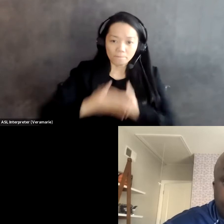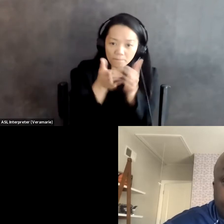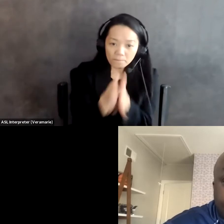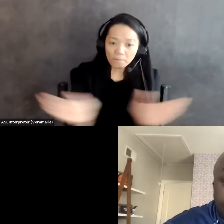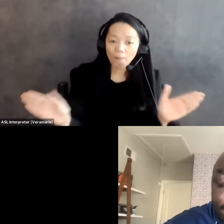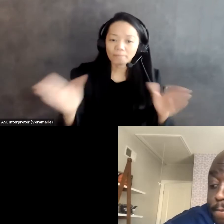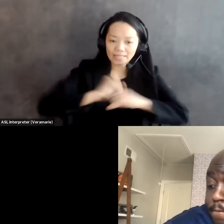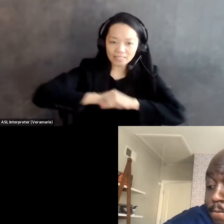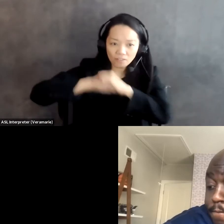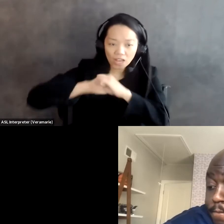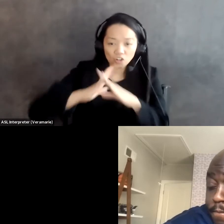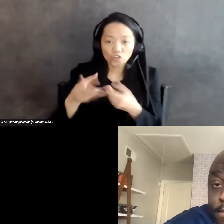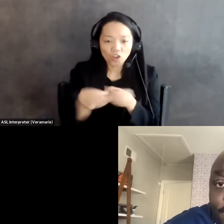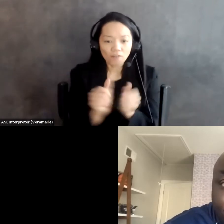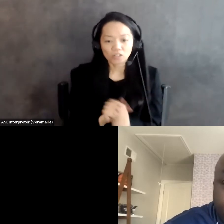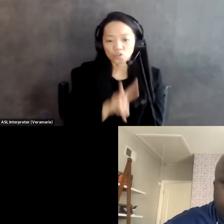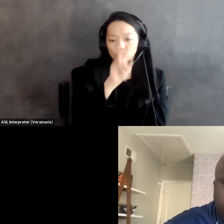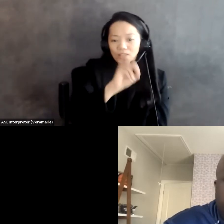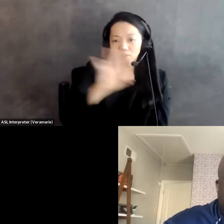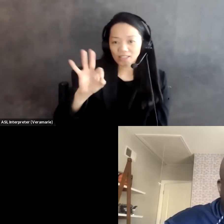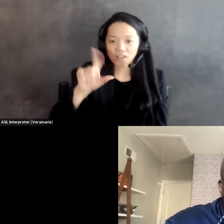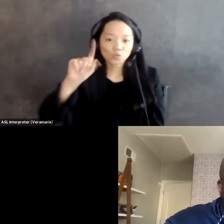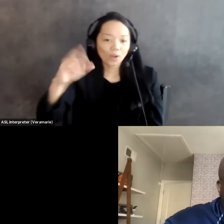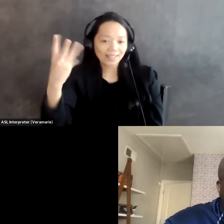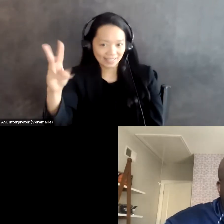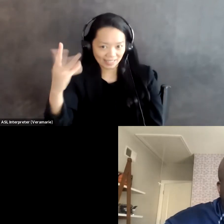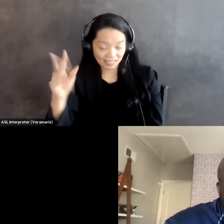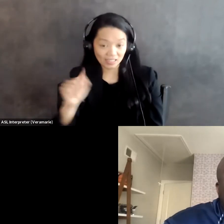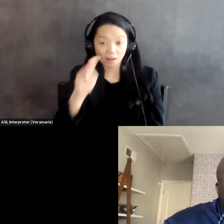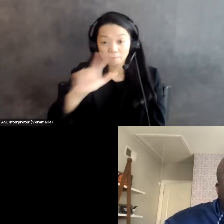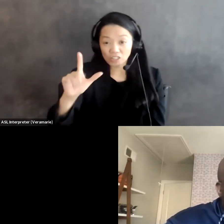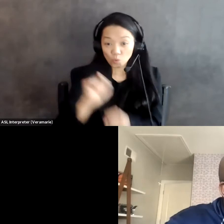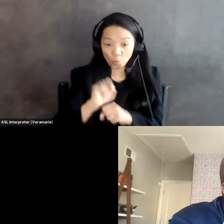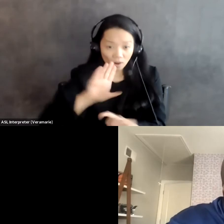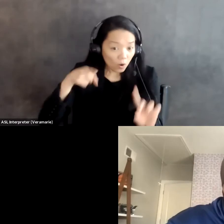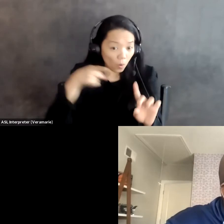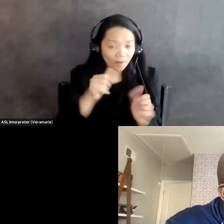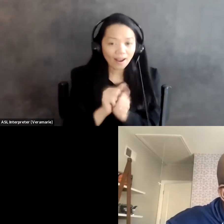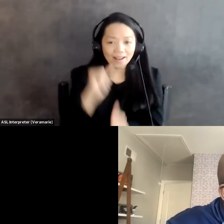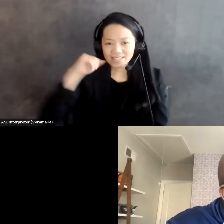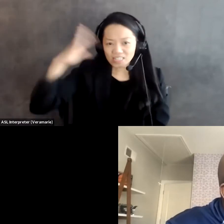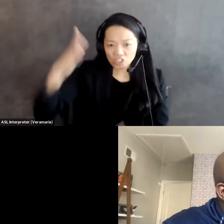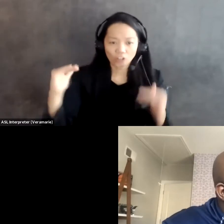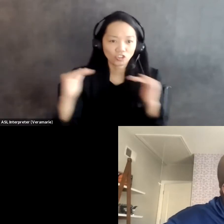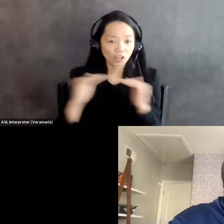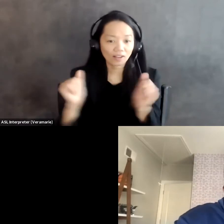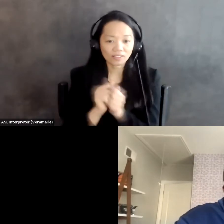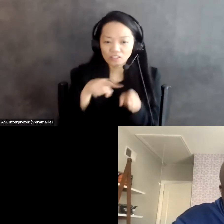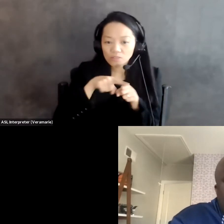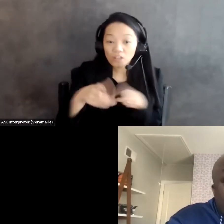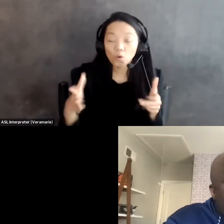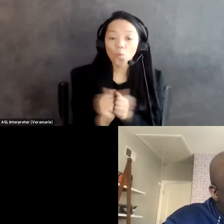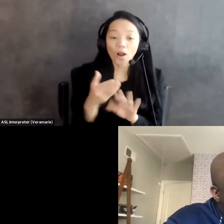from 2009 to 2016. Mitchell's work focuses on adult justice, specializing